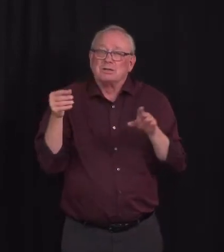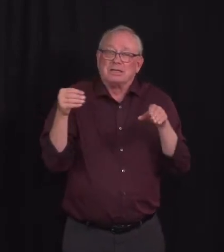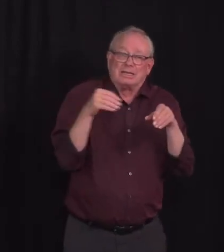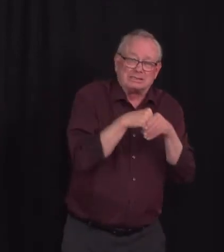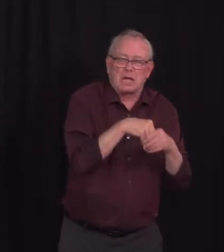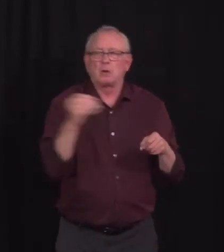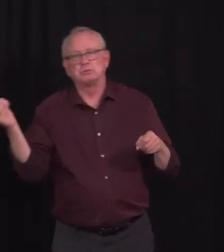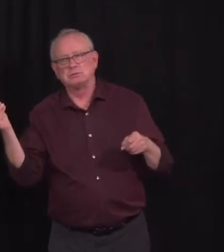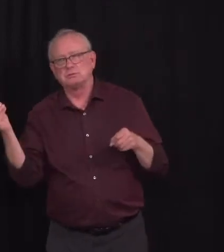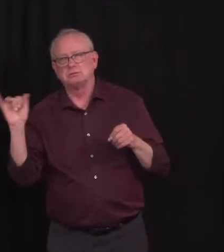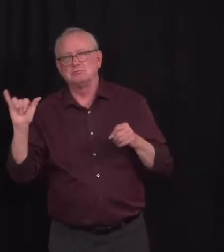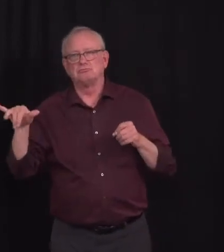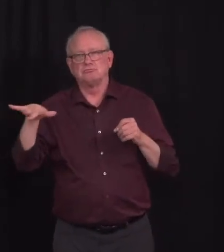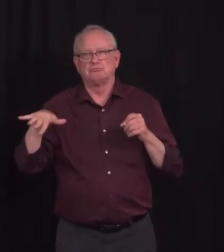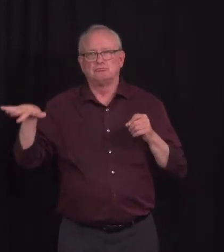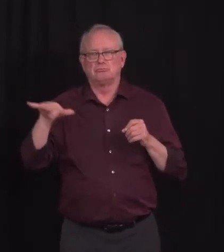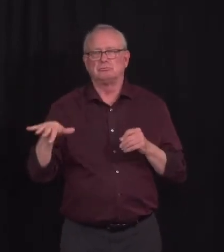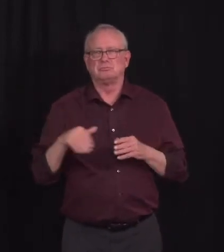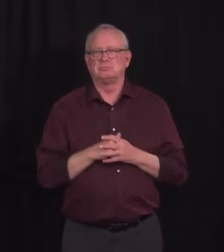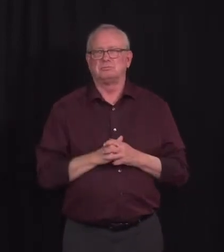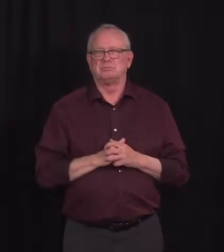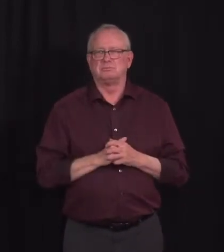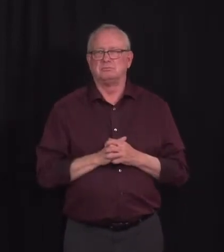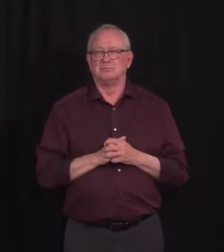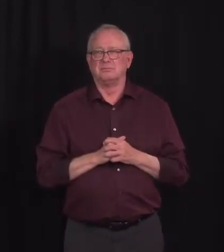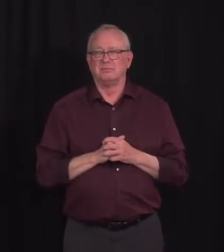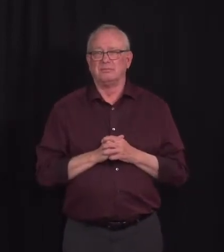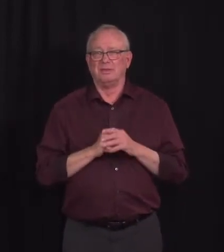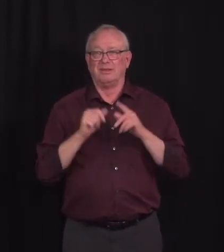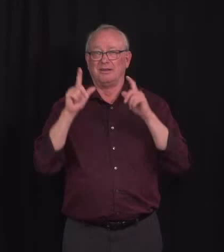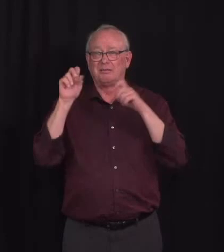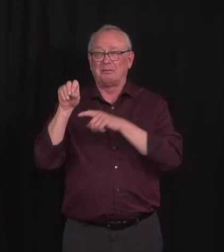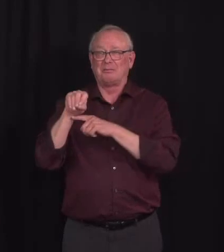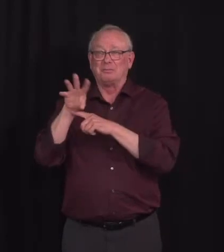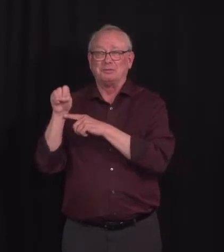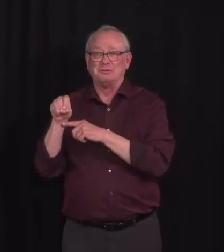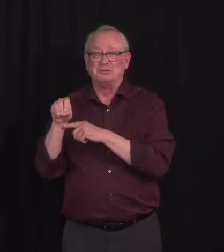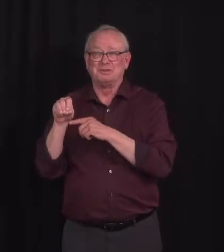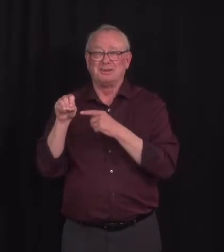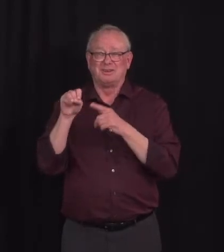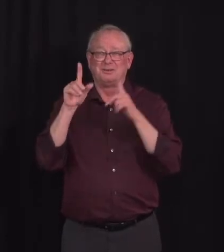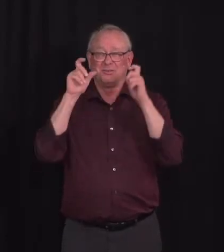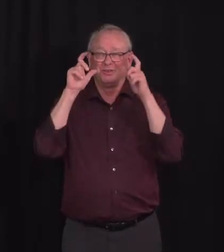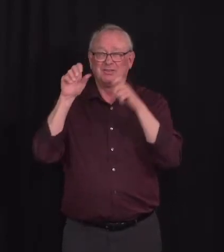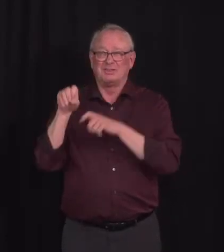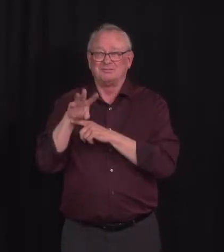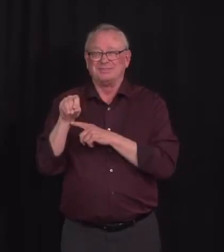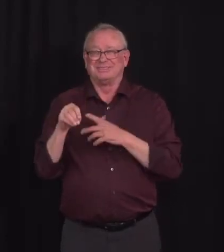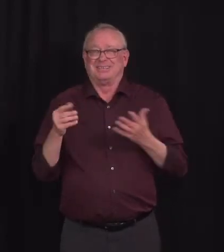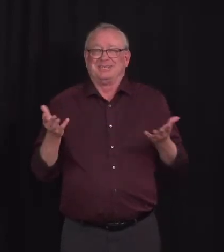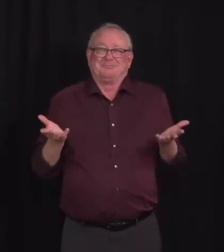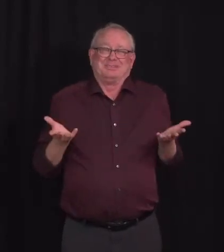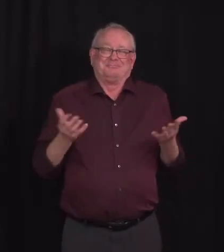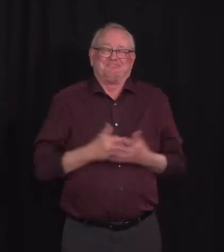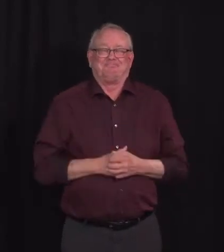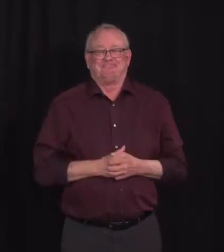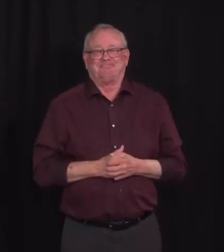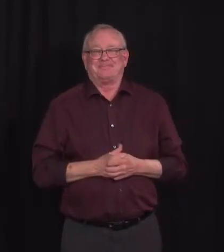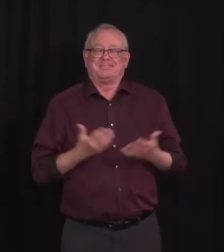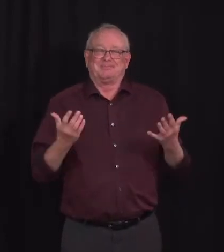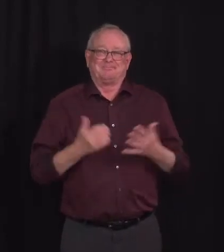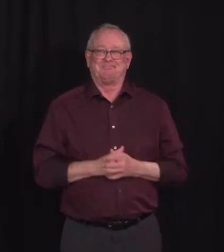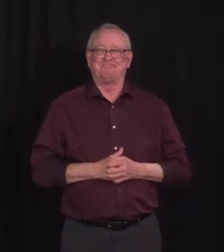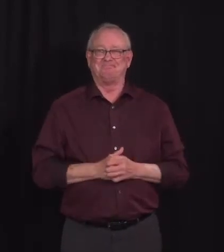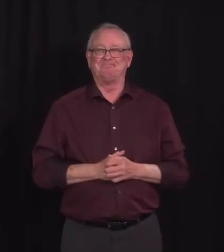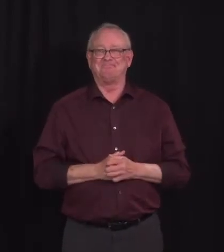particular context, the workspace element is a potential complicating factor. Operator, could you put through the